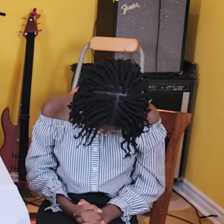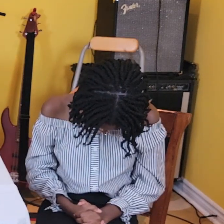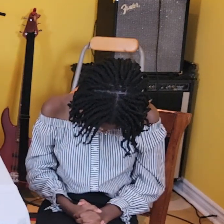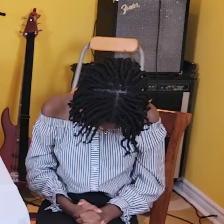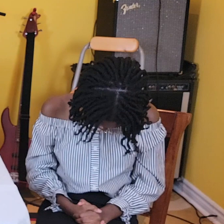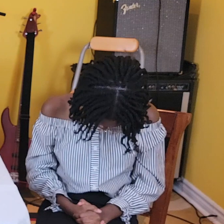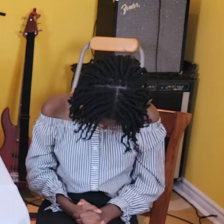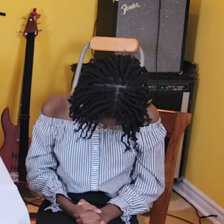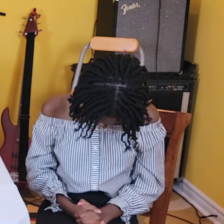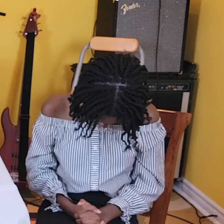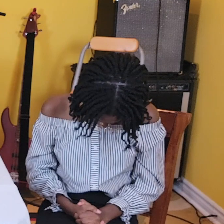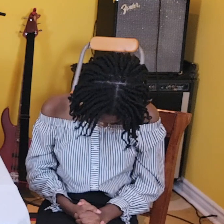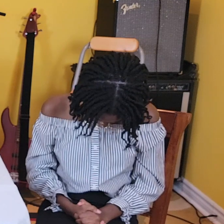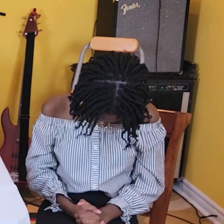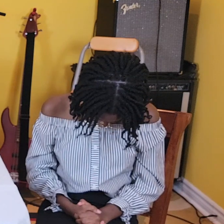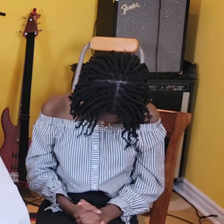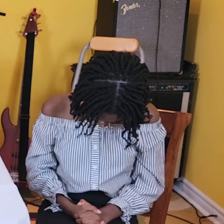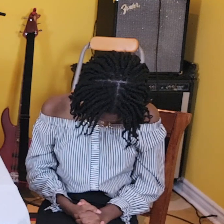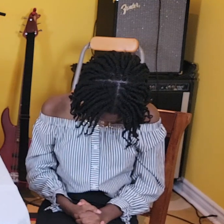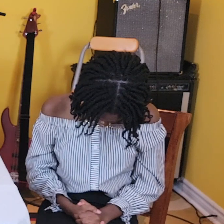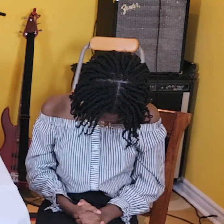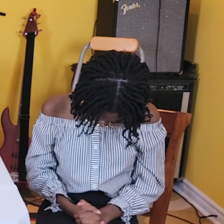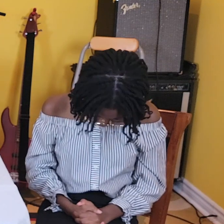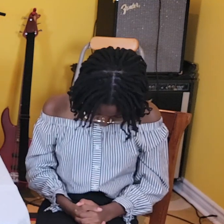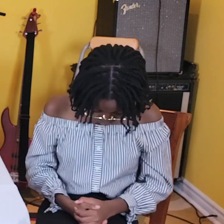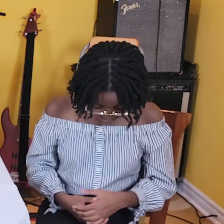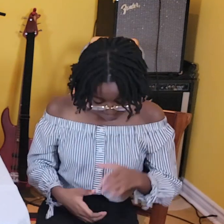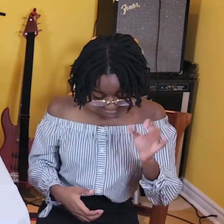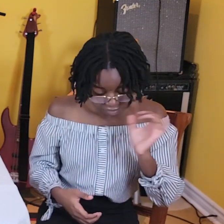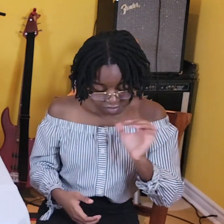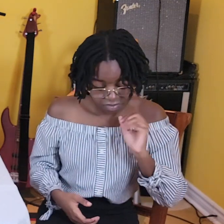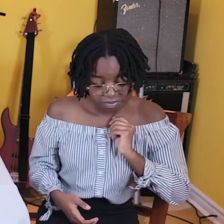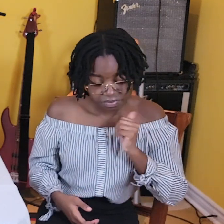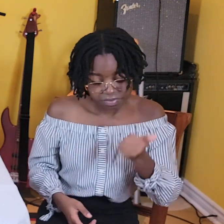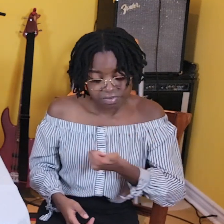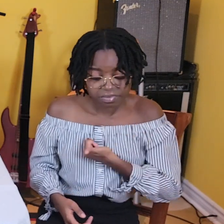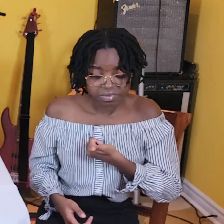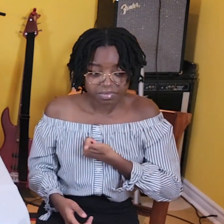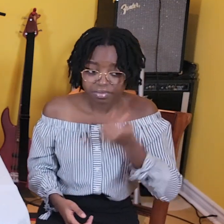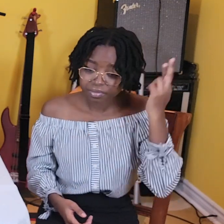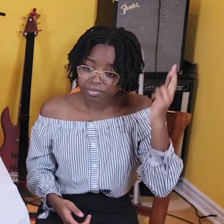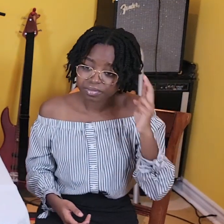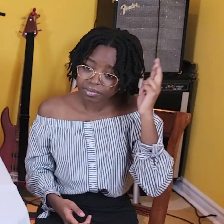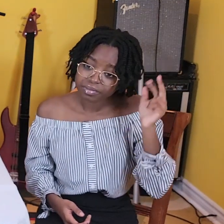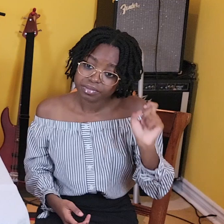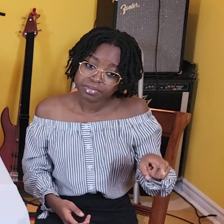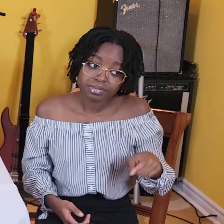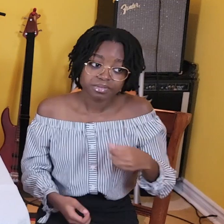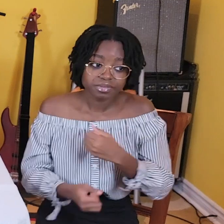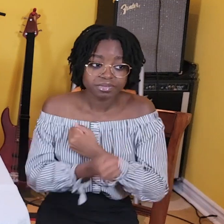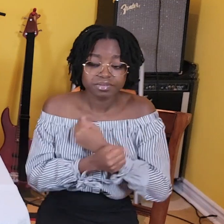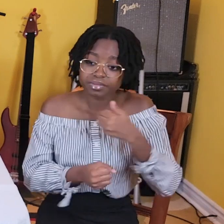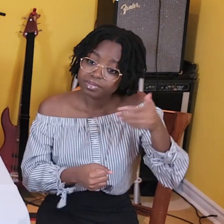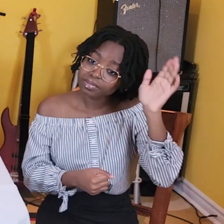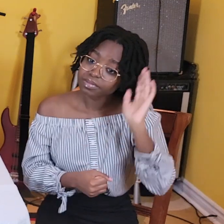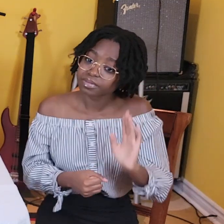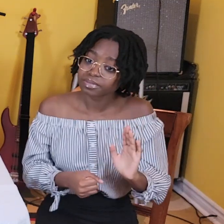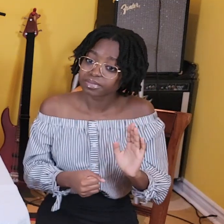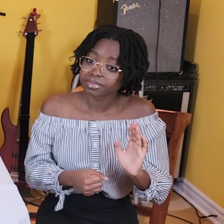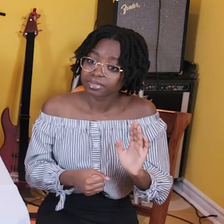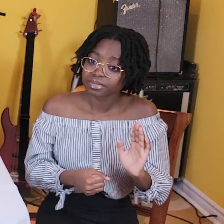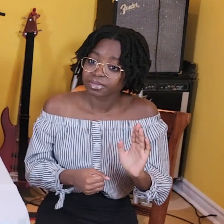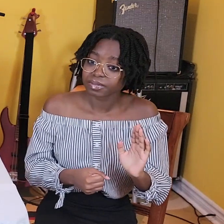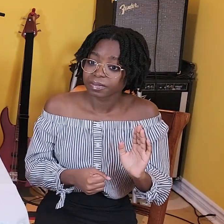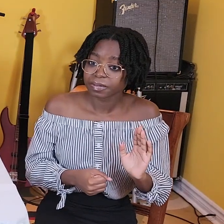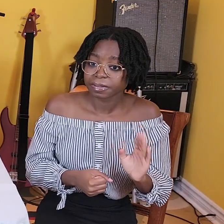As we search ourselves, we realize that we need the love of God manifested in our lives